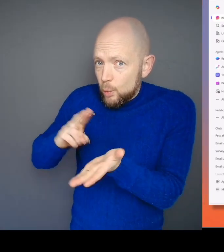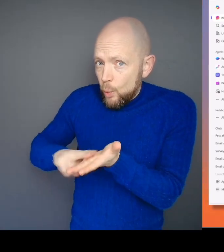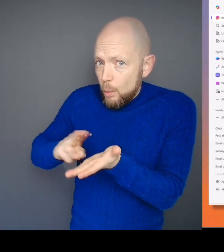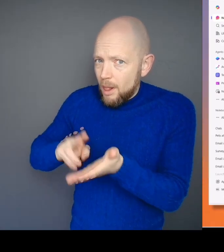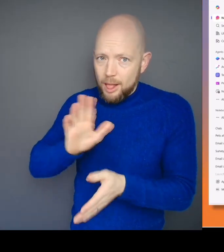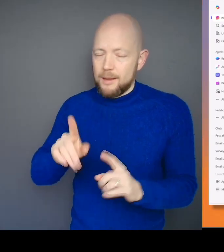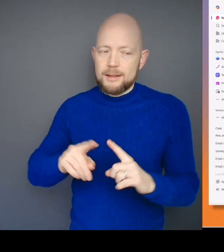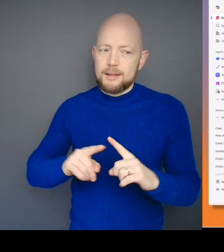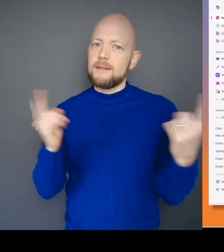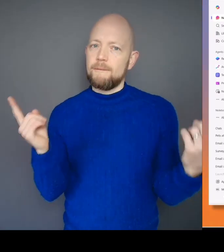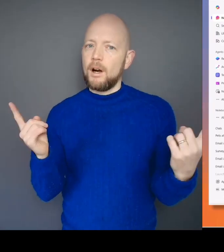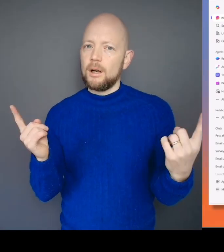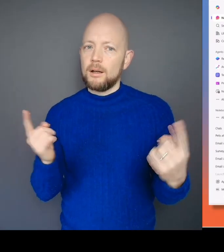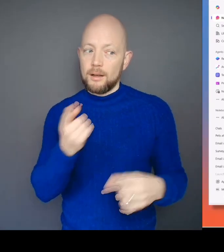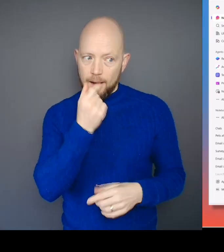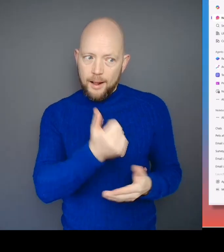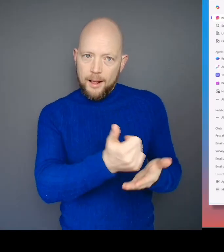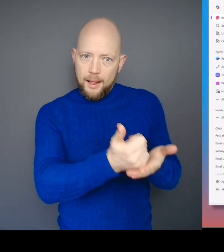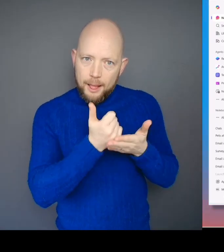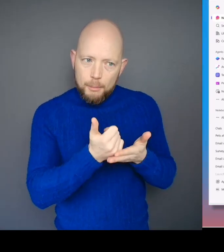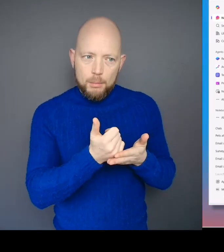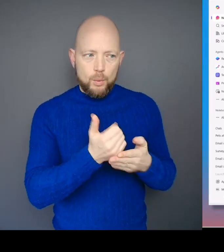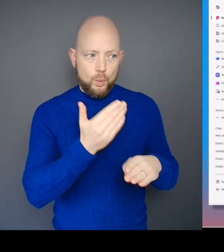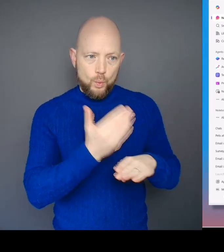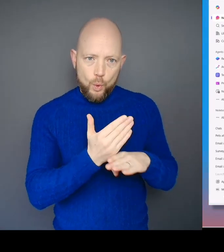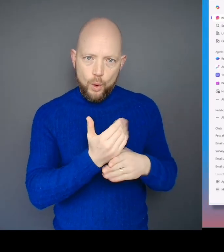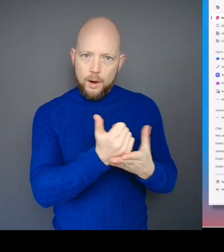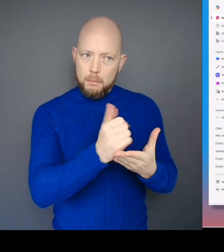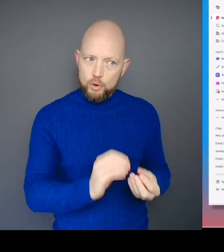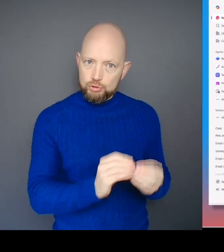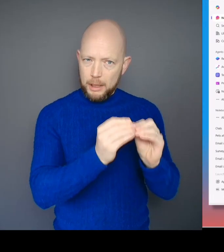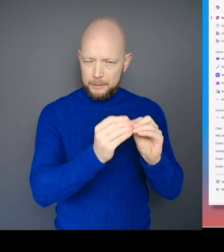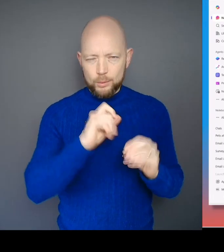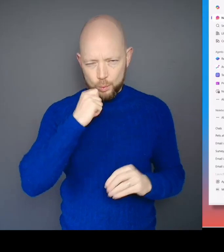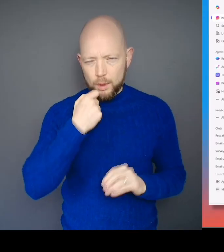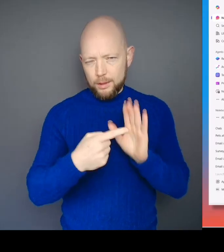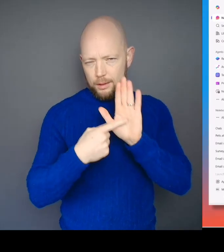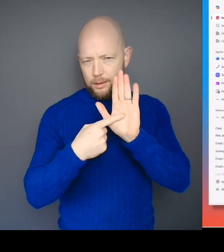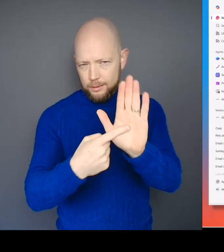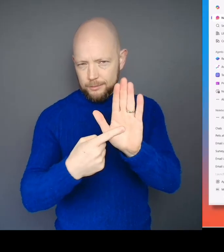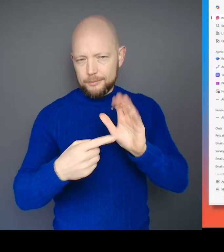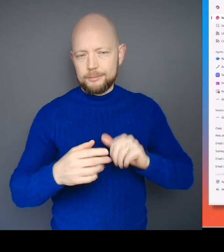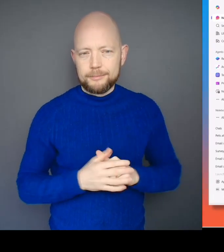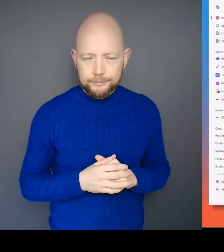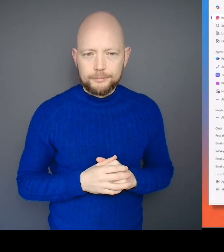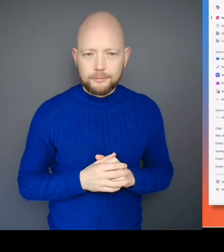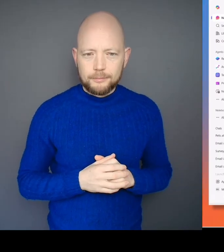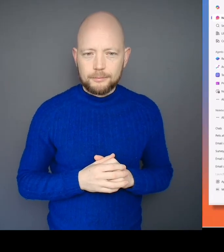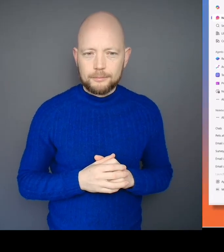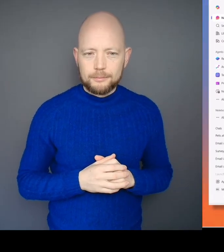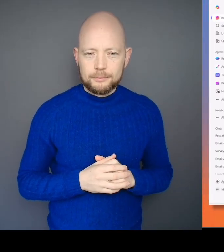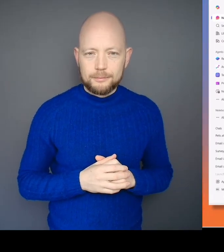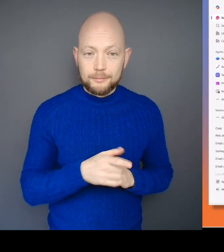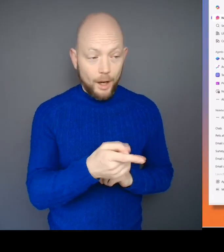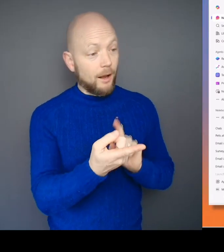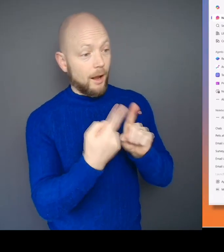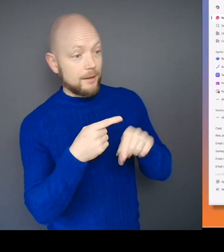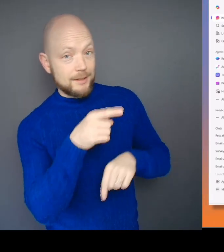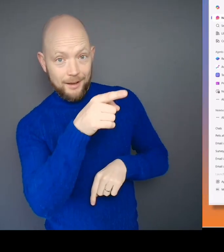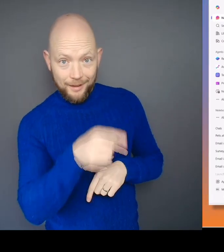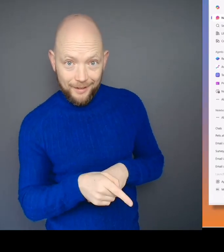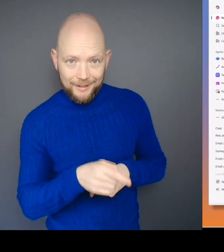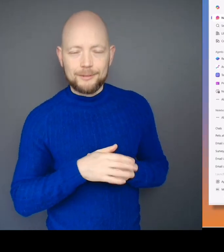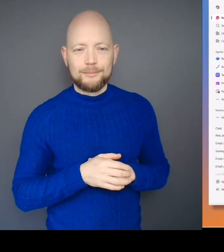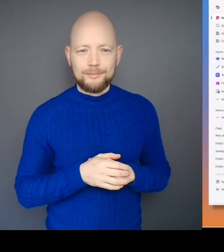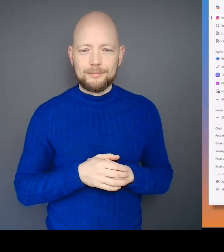it to help us do things, to create things, as well as finding things. So what we've got here's a clear view